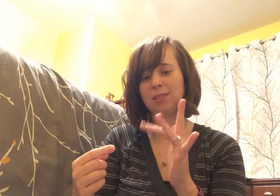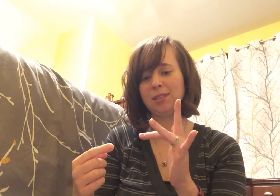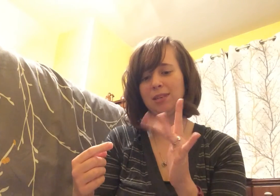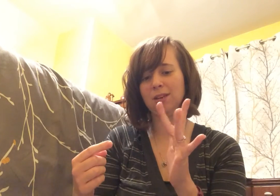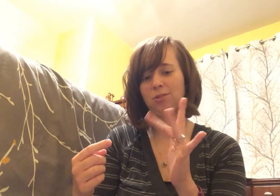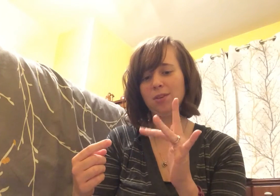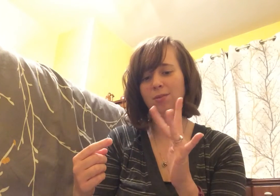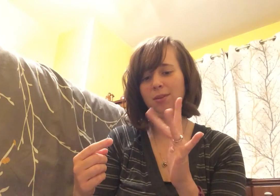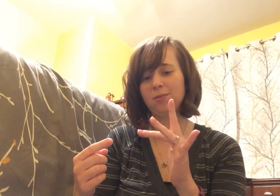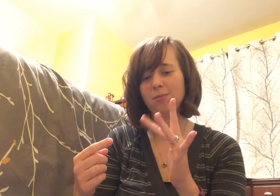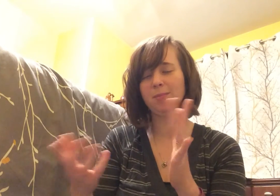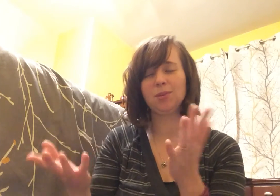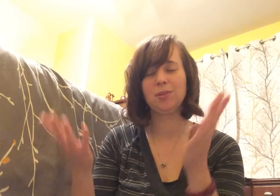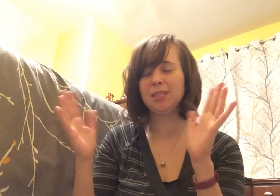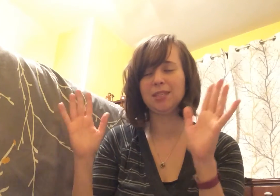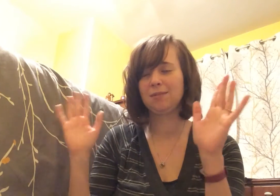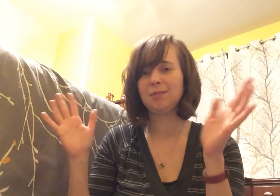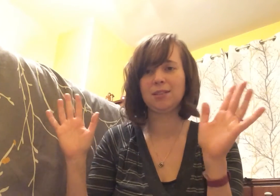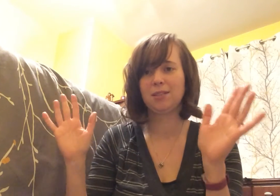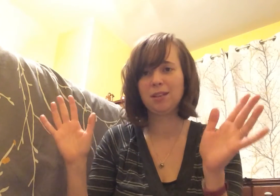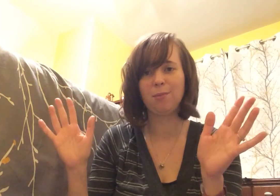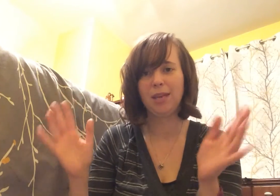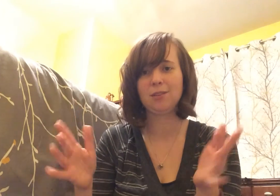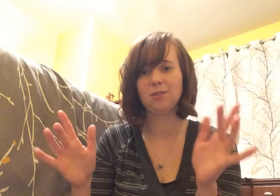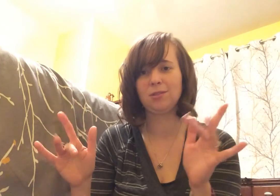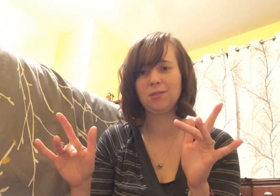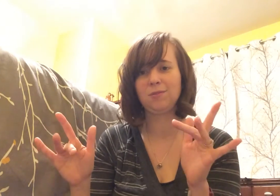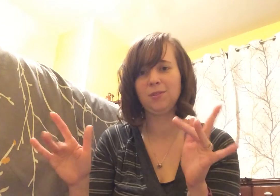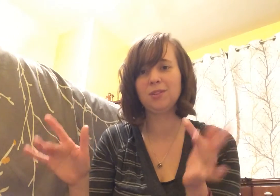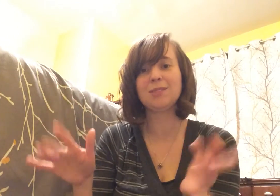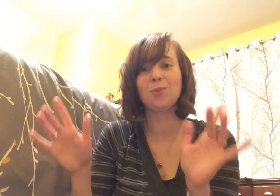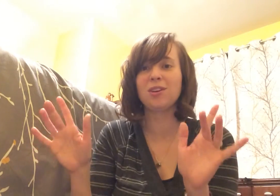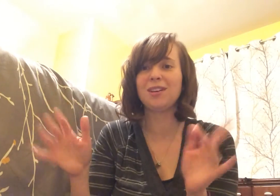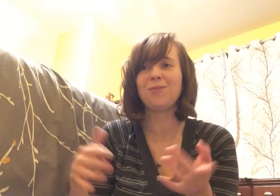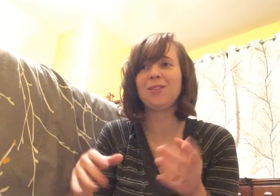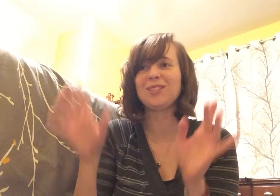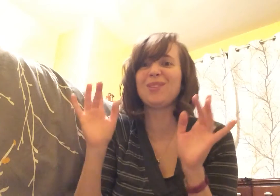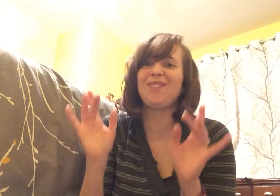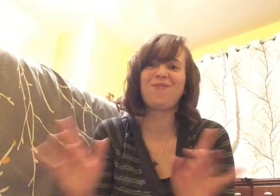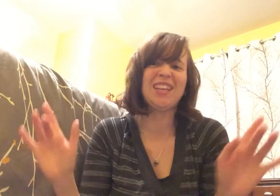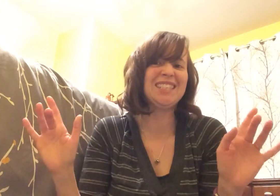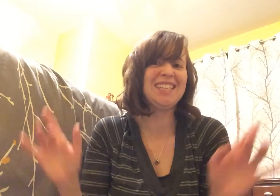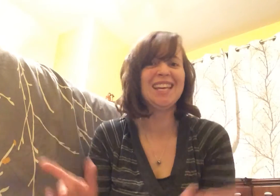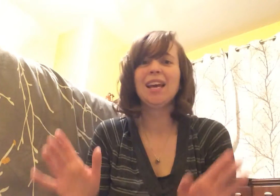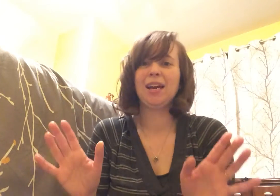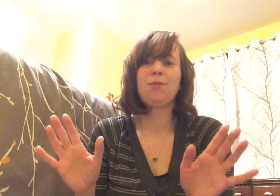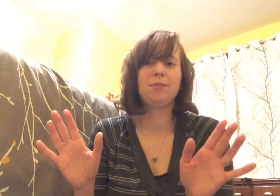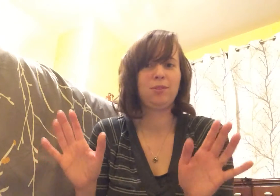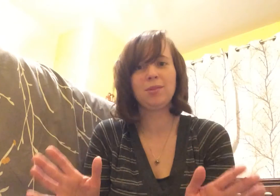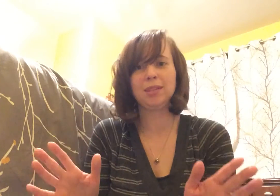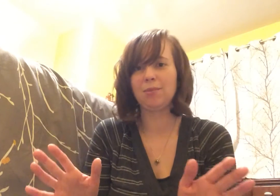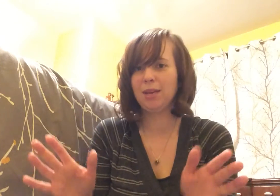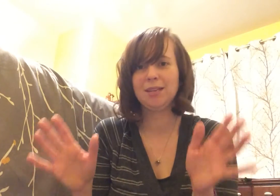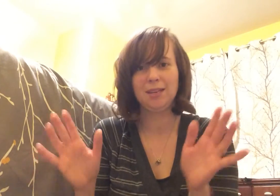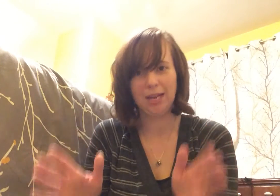just naturally go along with my middle. That's just how my hands are. So if it looks really fancy, I don't do it that way